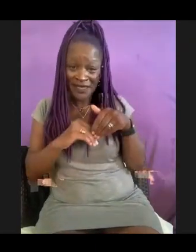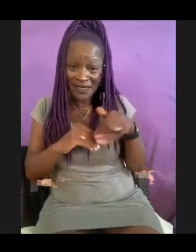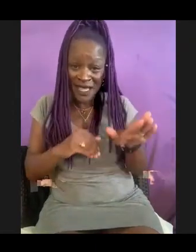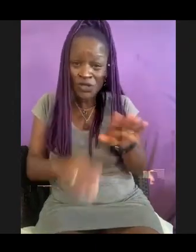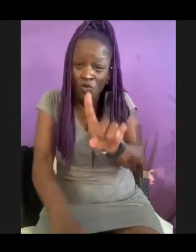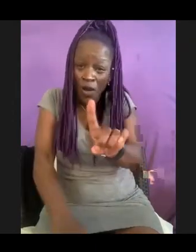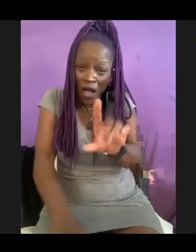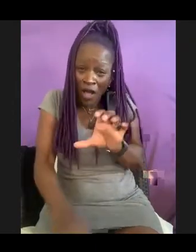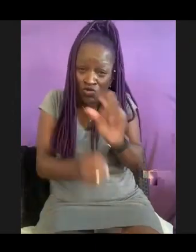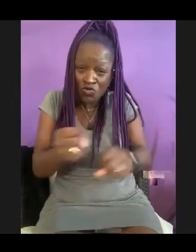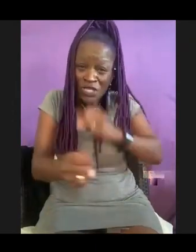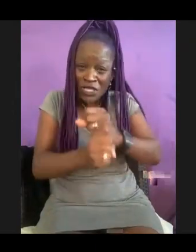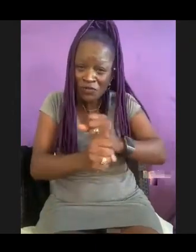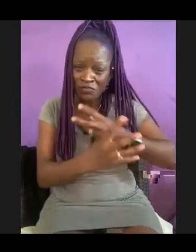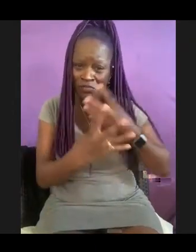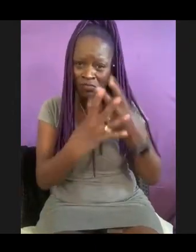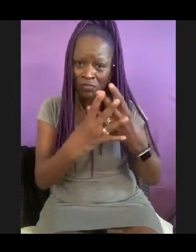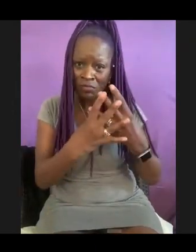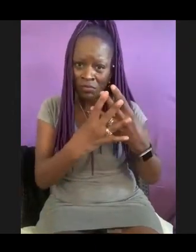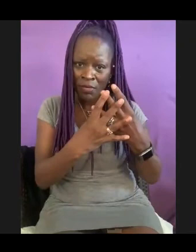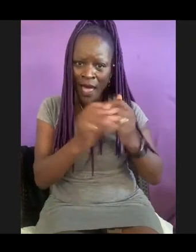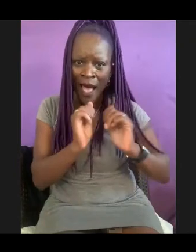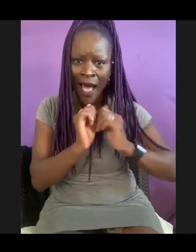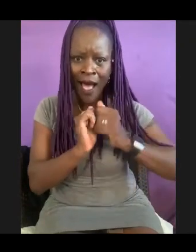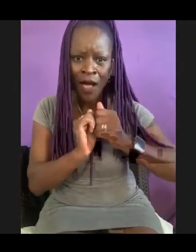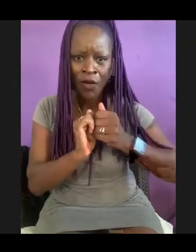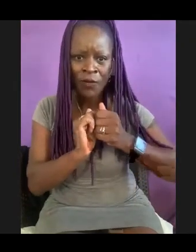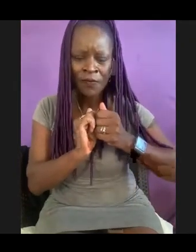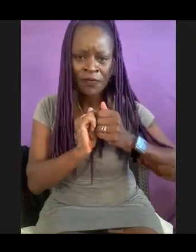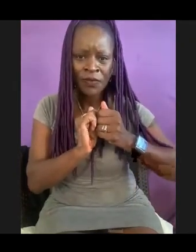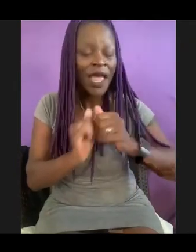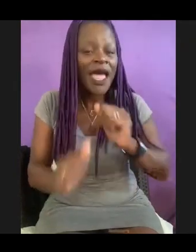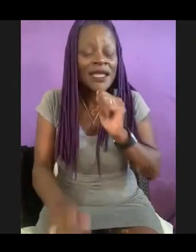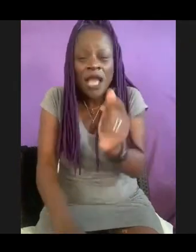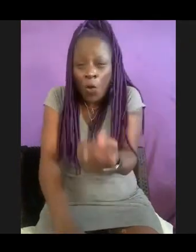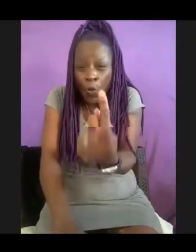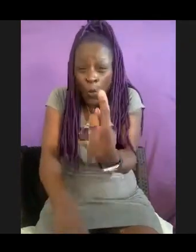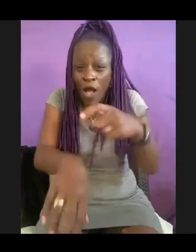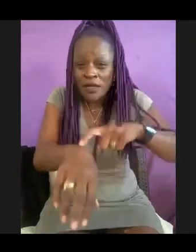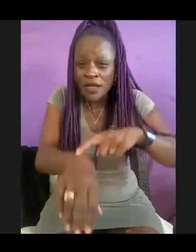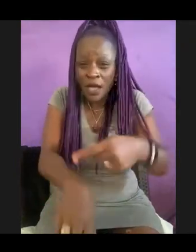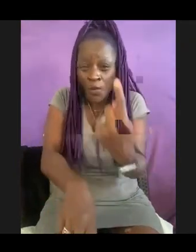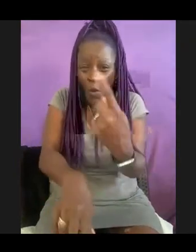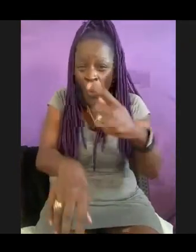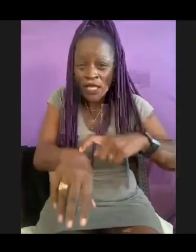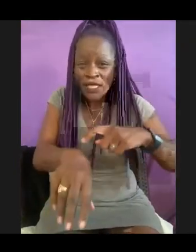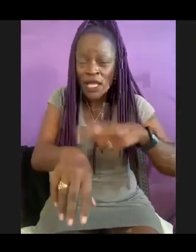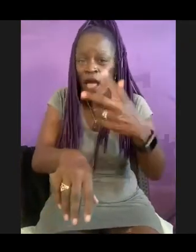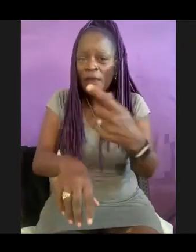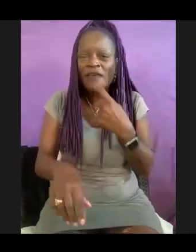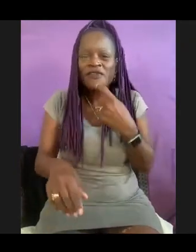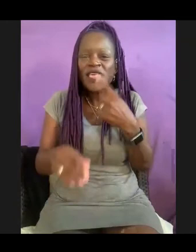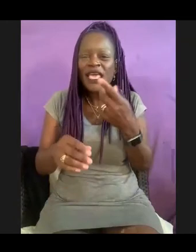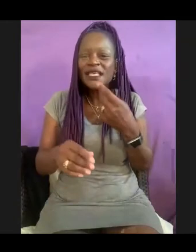of incarceration and it not be mentioned one time in any report or